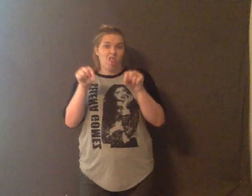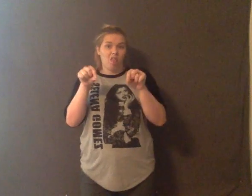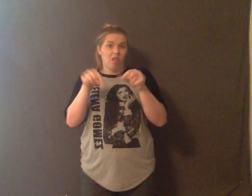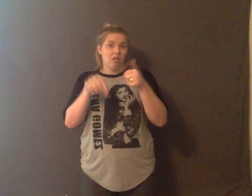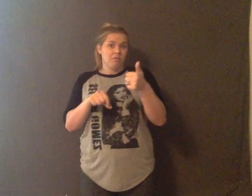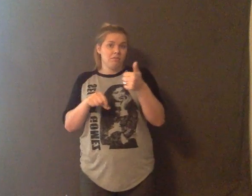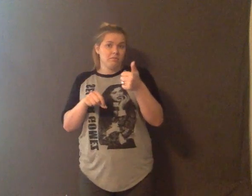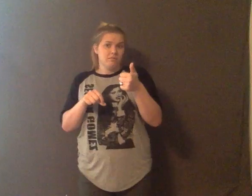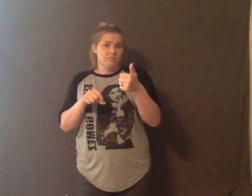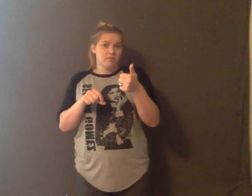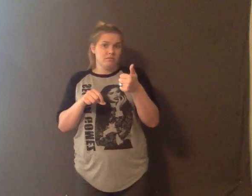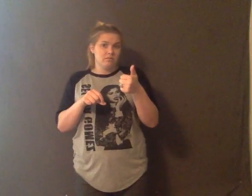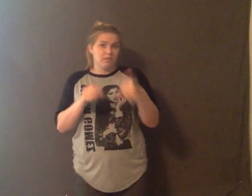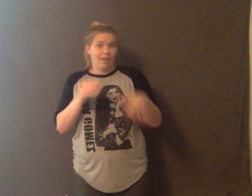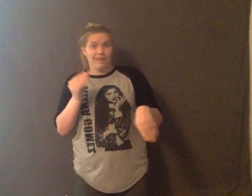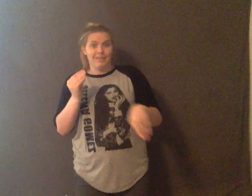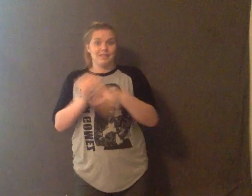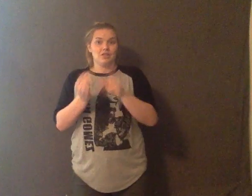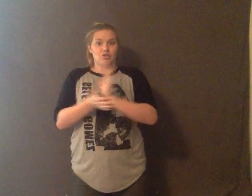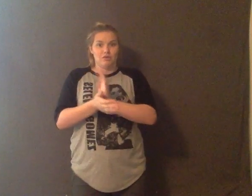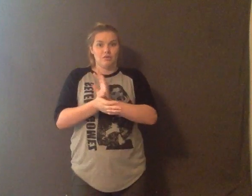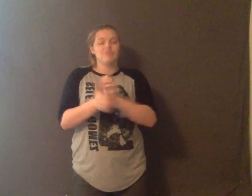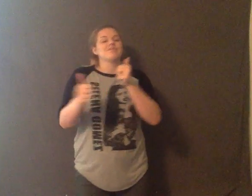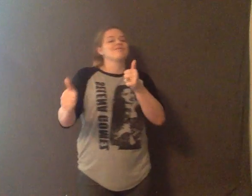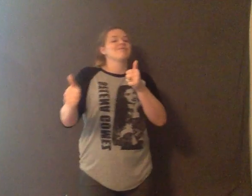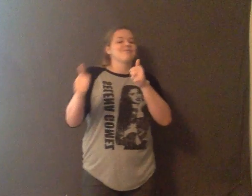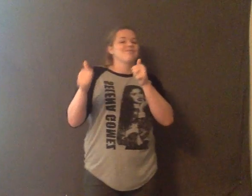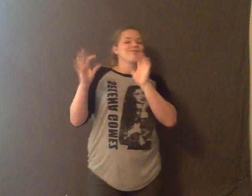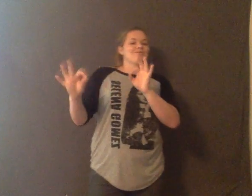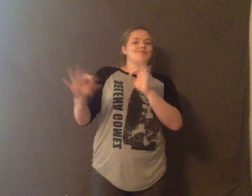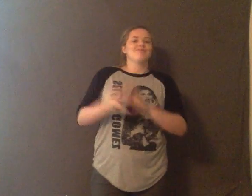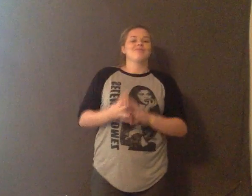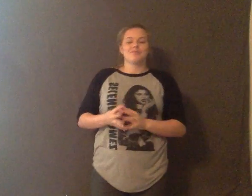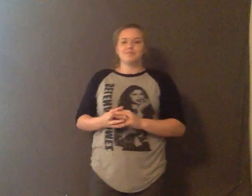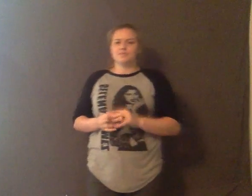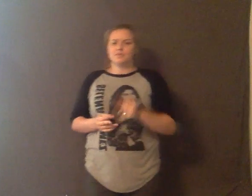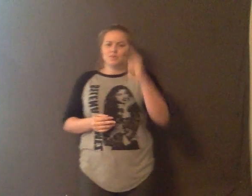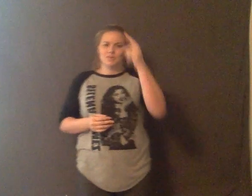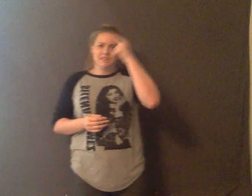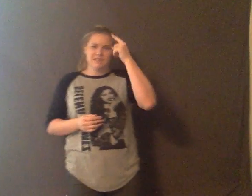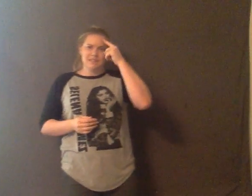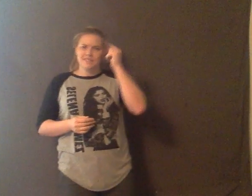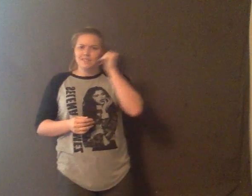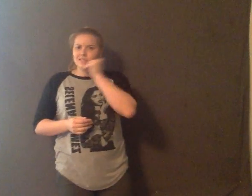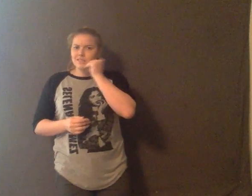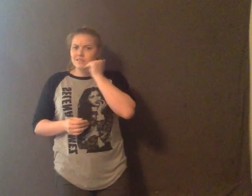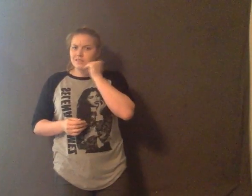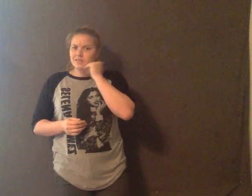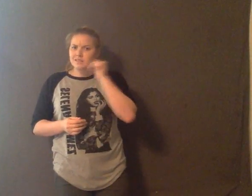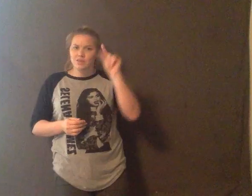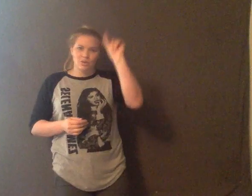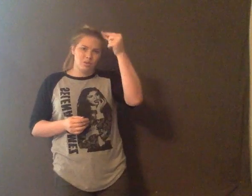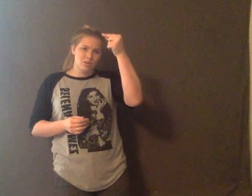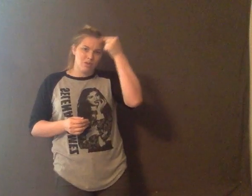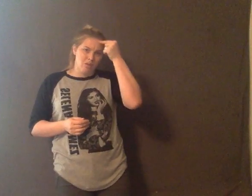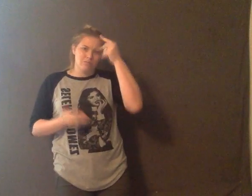With extra cheese? Yes. You don't think of it on a day-to-day basis that these are government programs. The